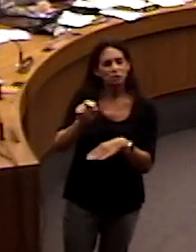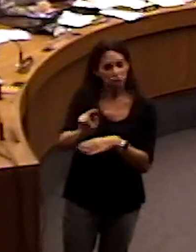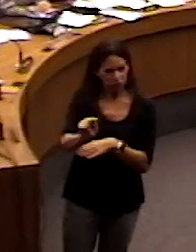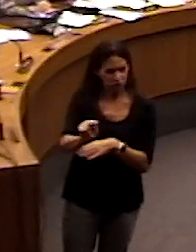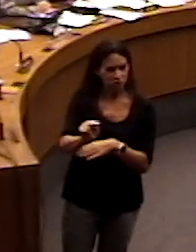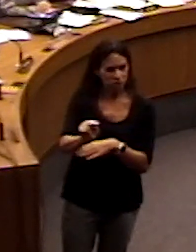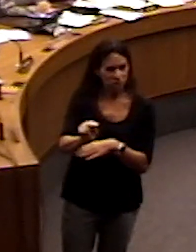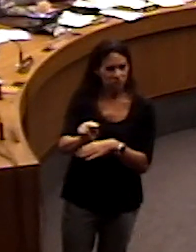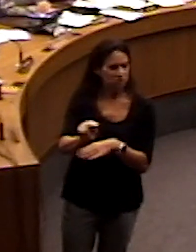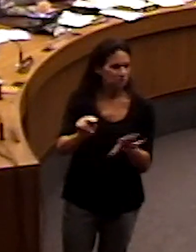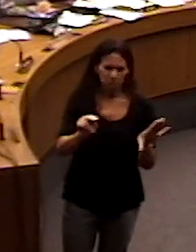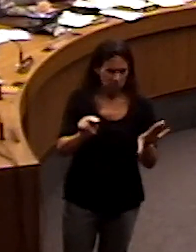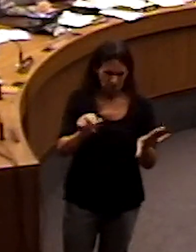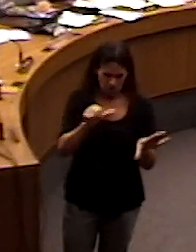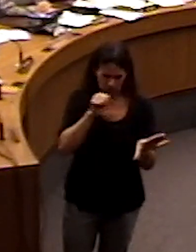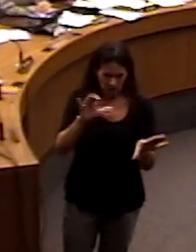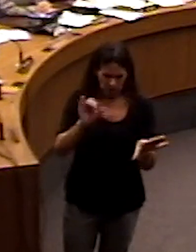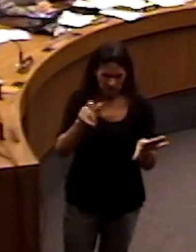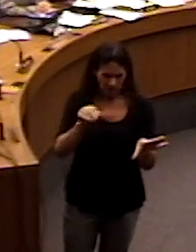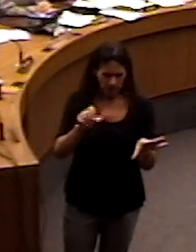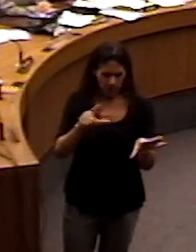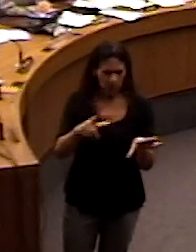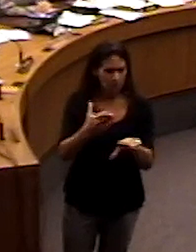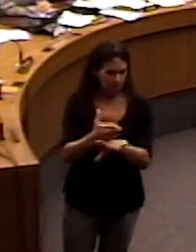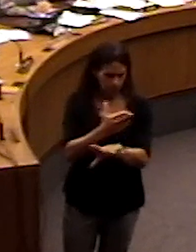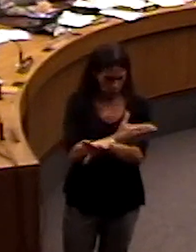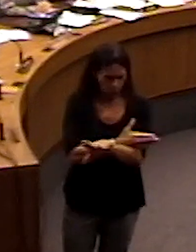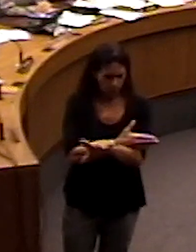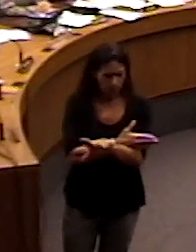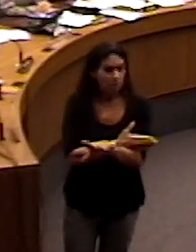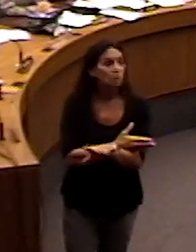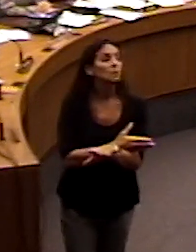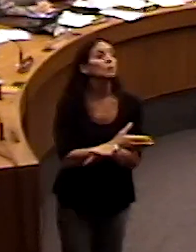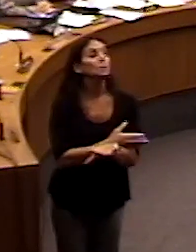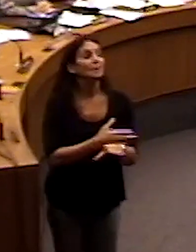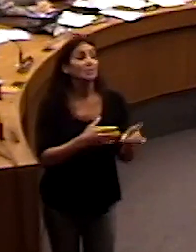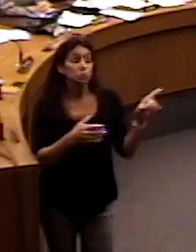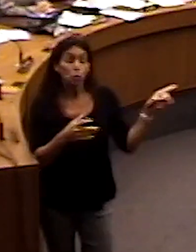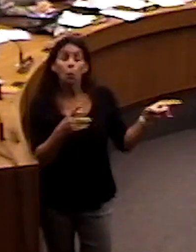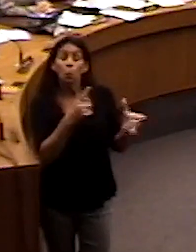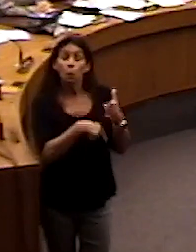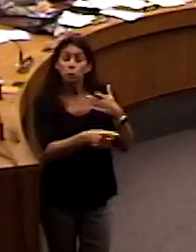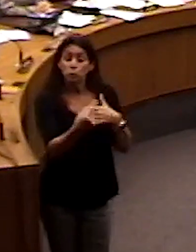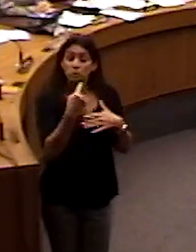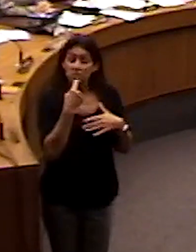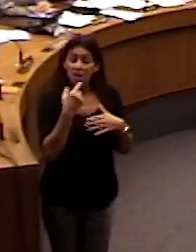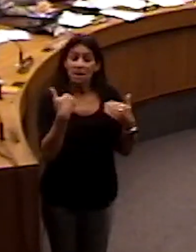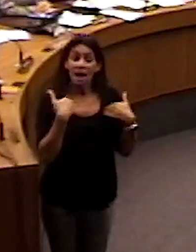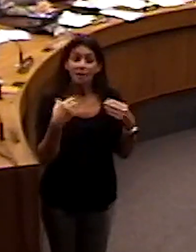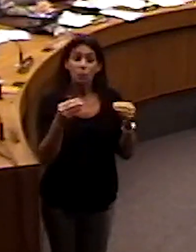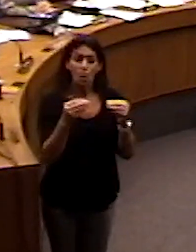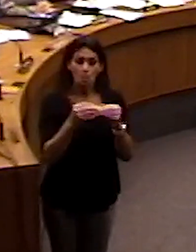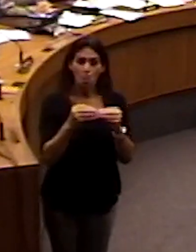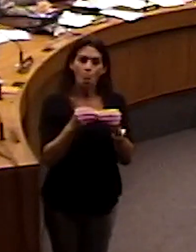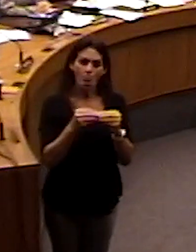capital improvements. So what you say would have some more validity if in